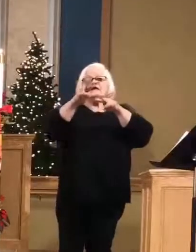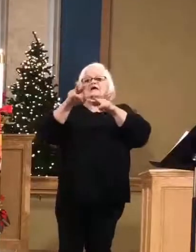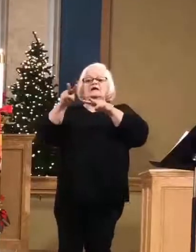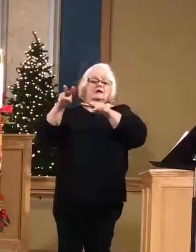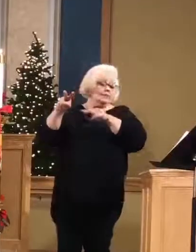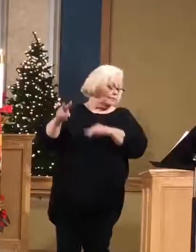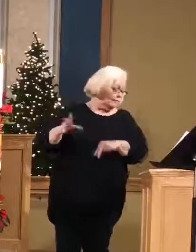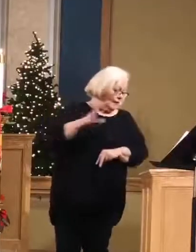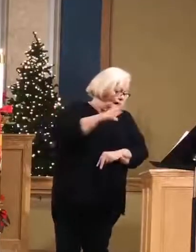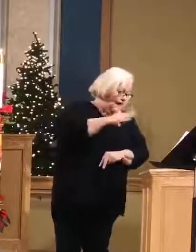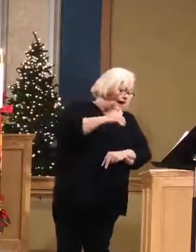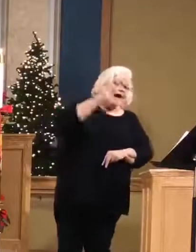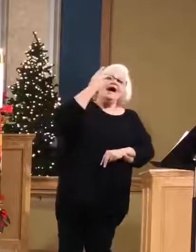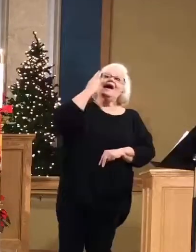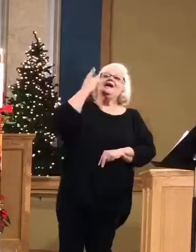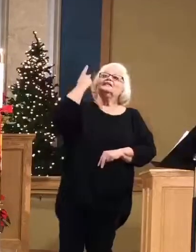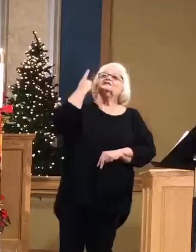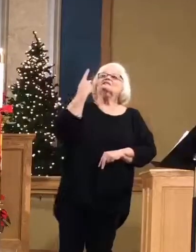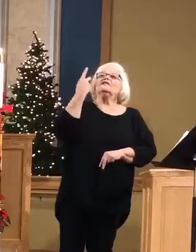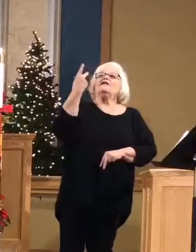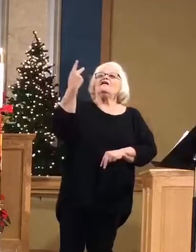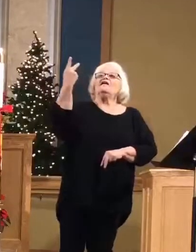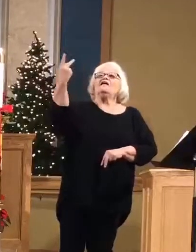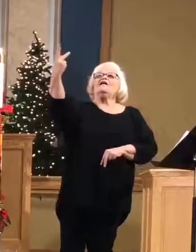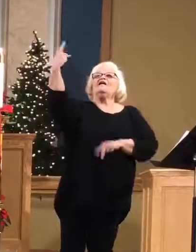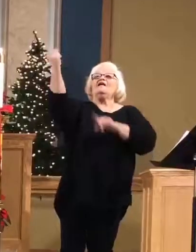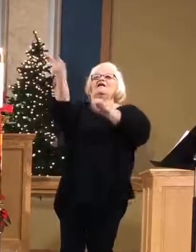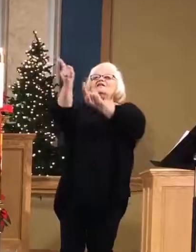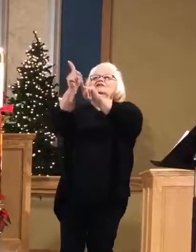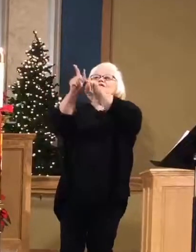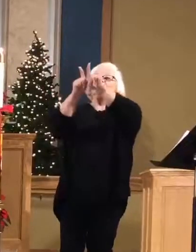looked up at a